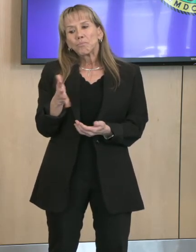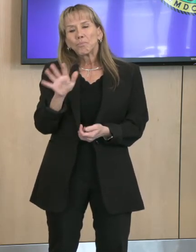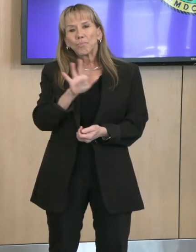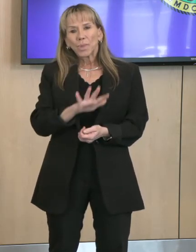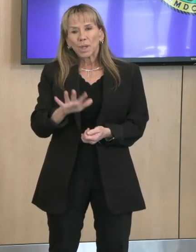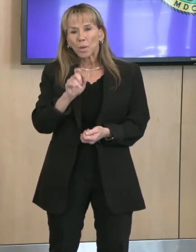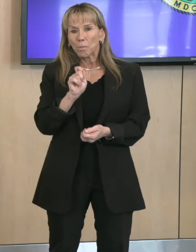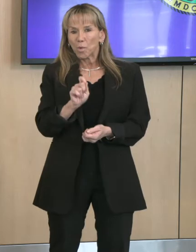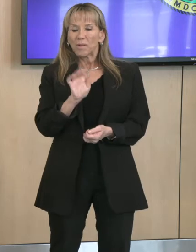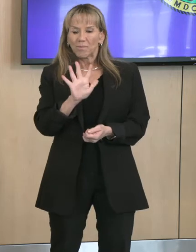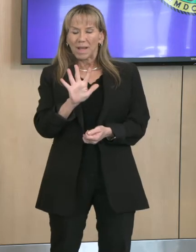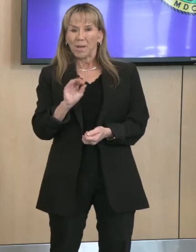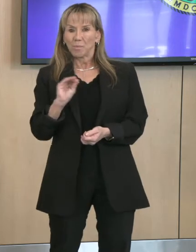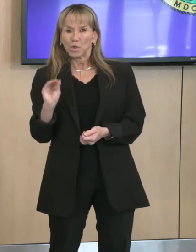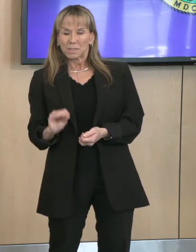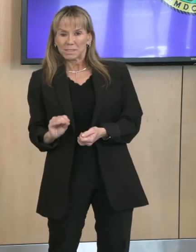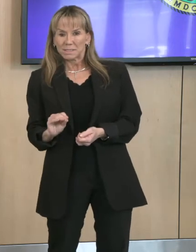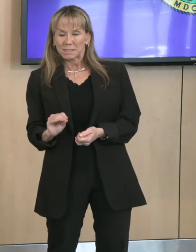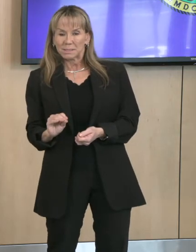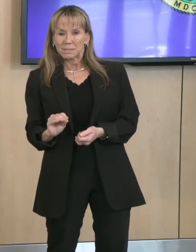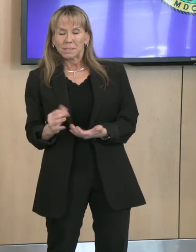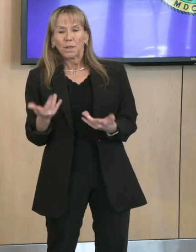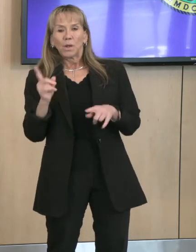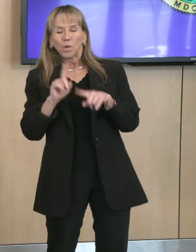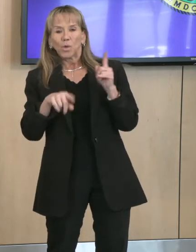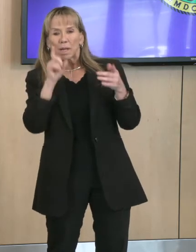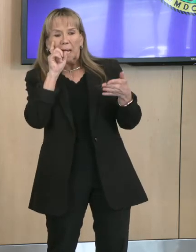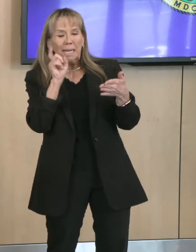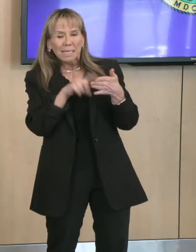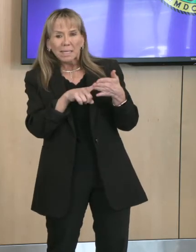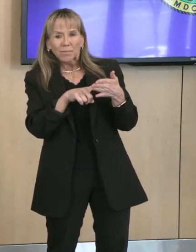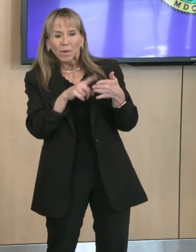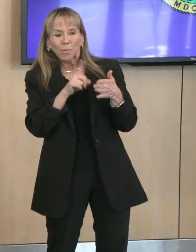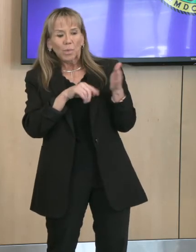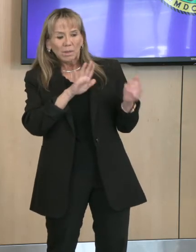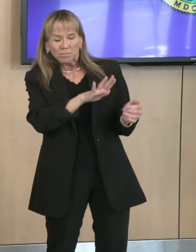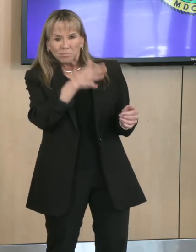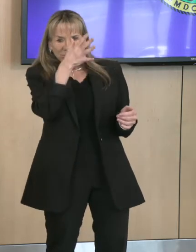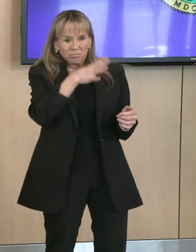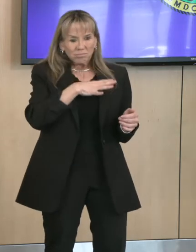approximately 0.5%, we could not identify the gender.